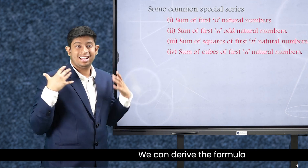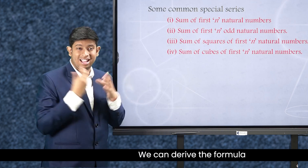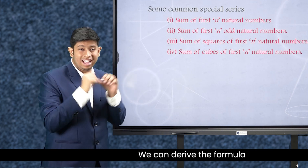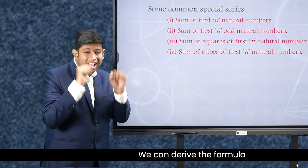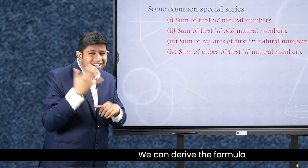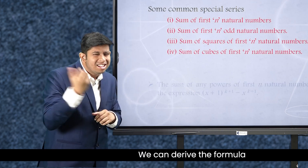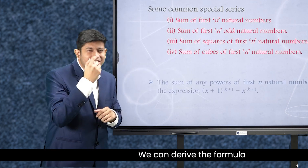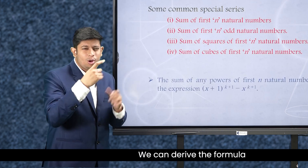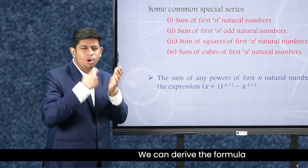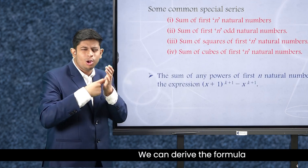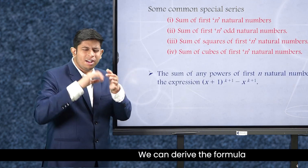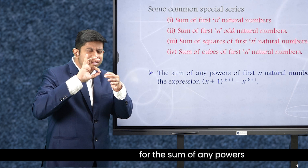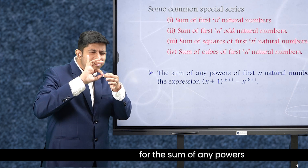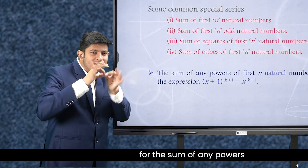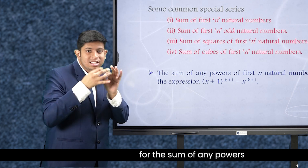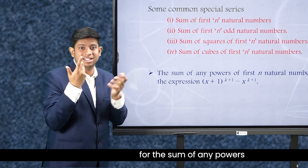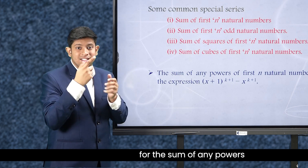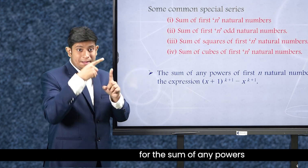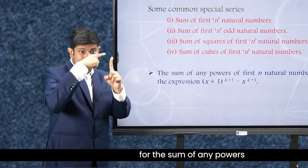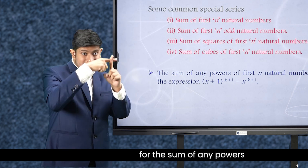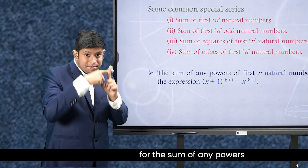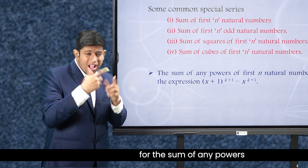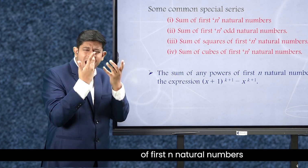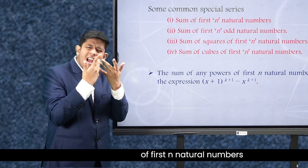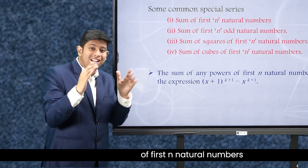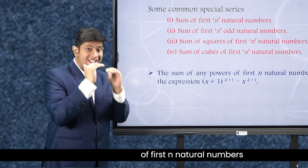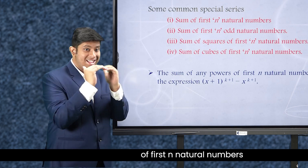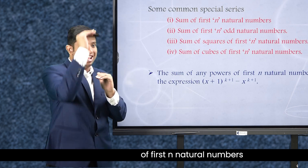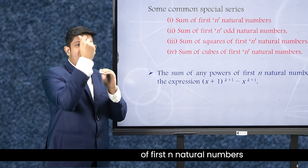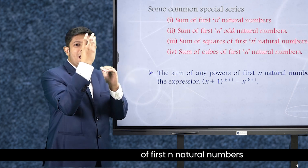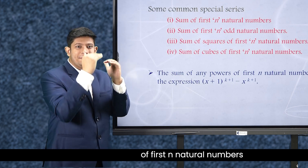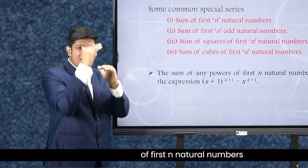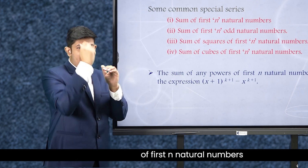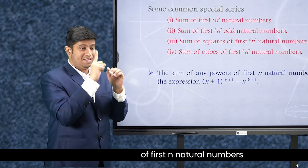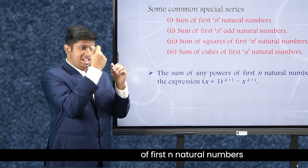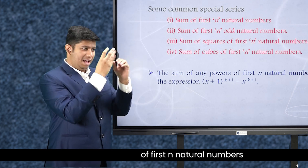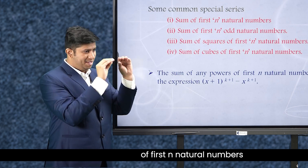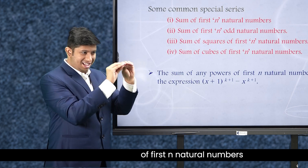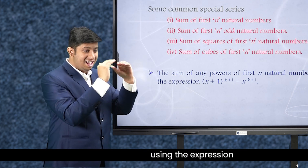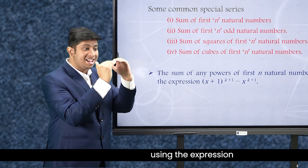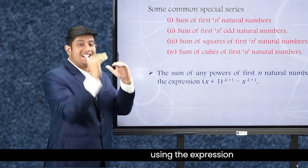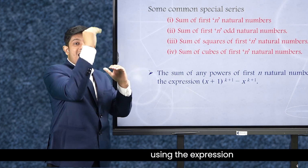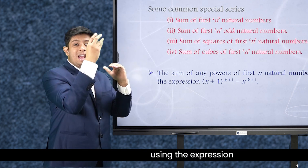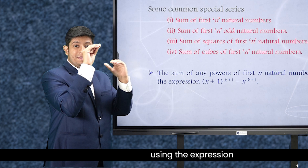We can derive the formula for the sum of any powers of first n natural numbers using the